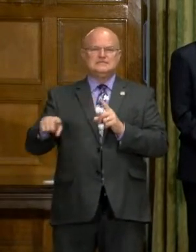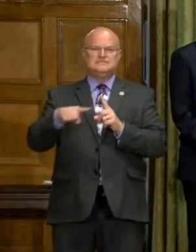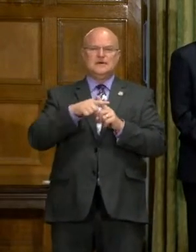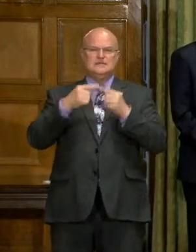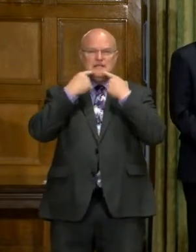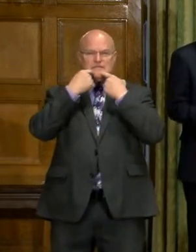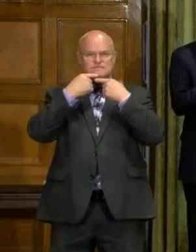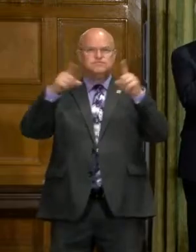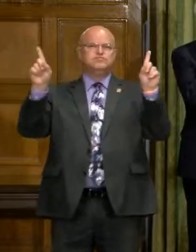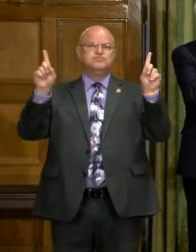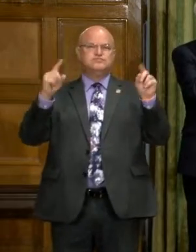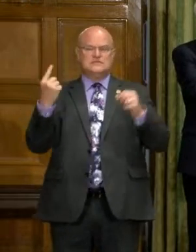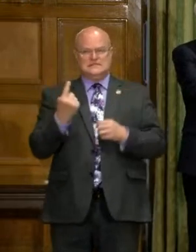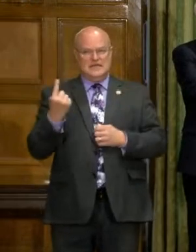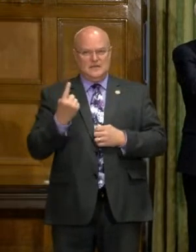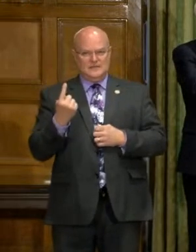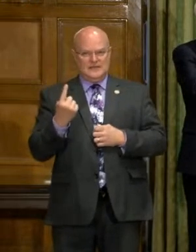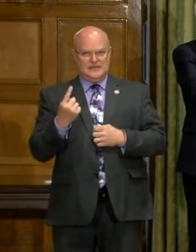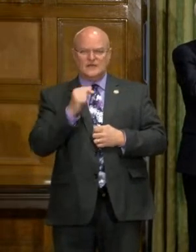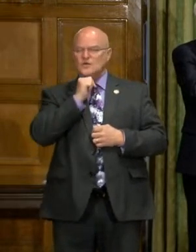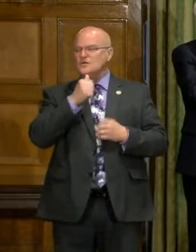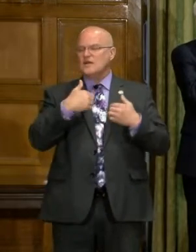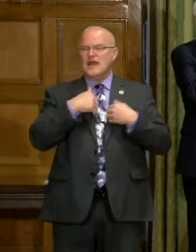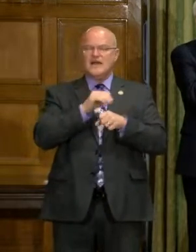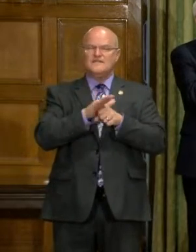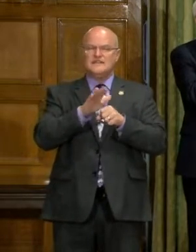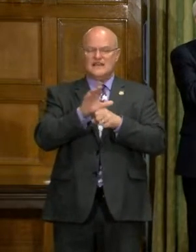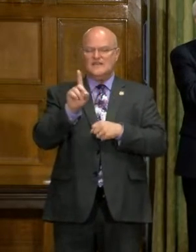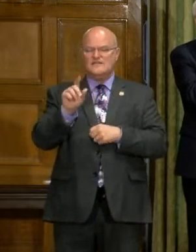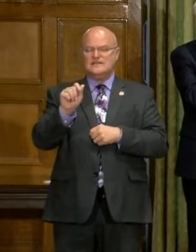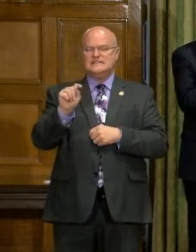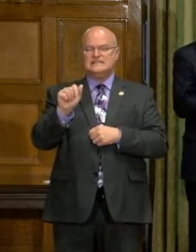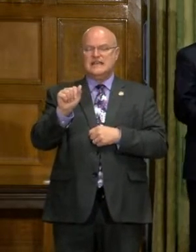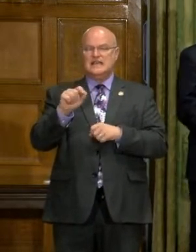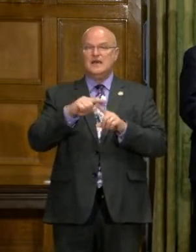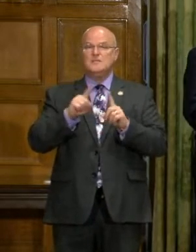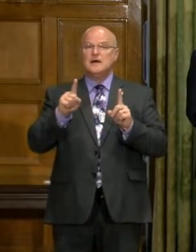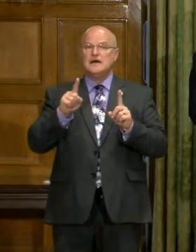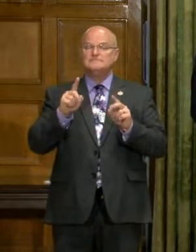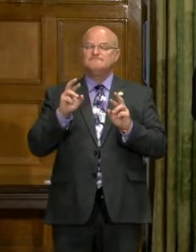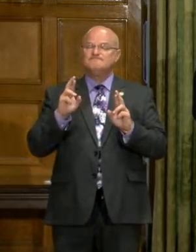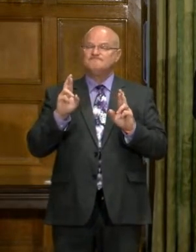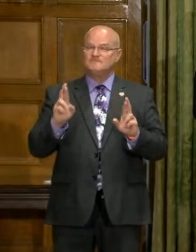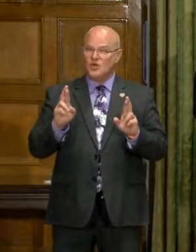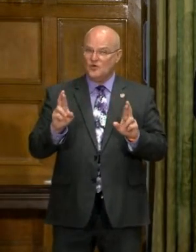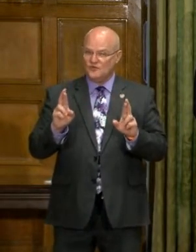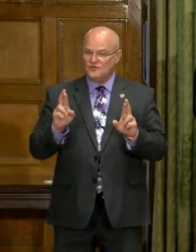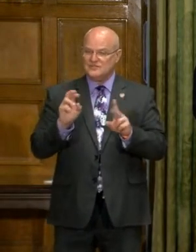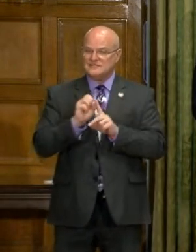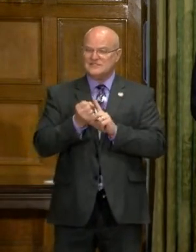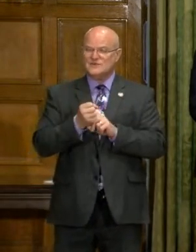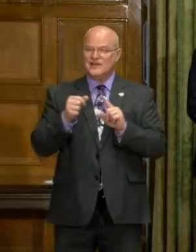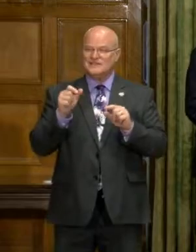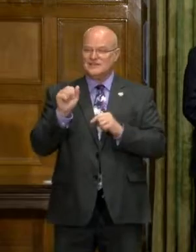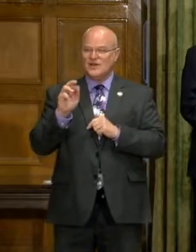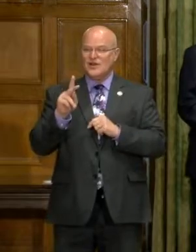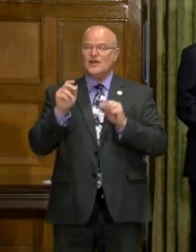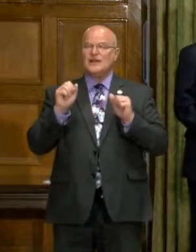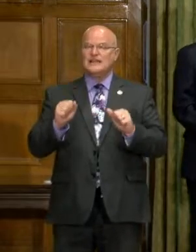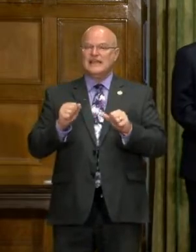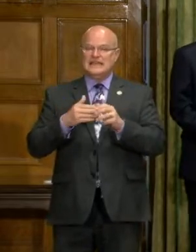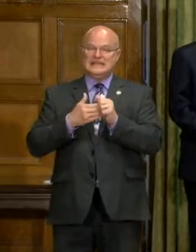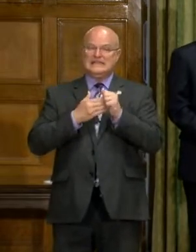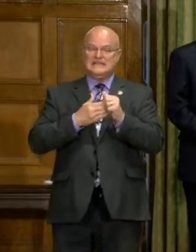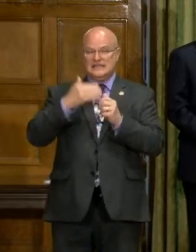positive statements about something where we don't have enough data, but this is a very hopeful situation, and Arkansas has been able to